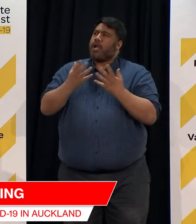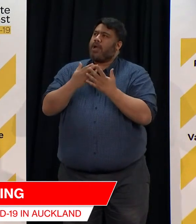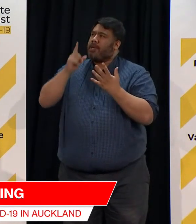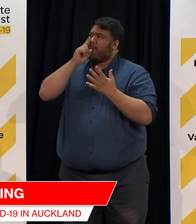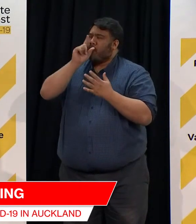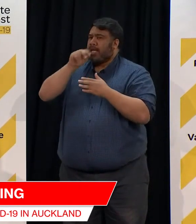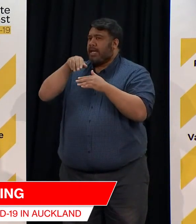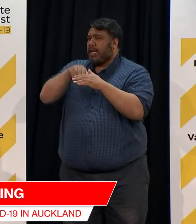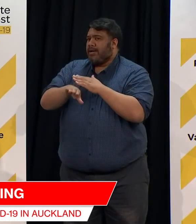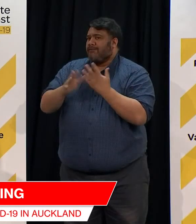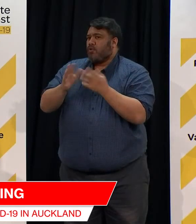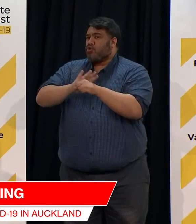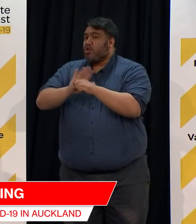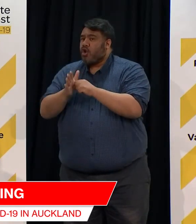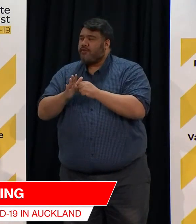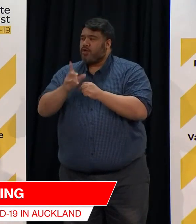Because